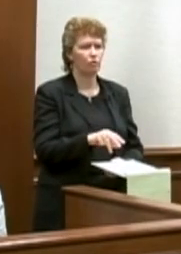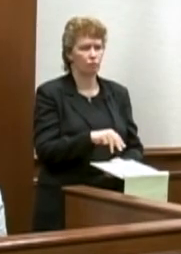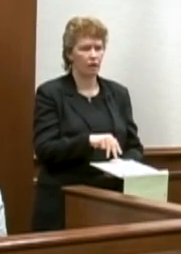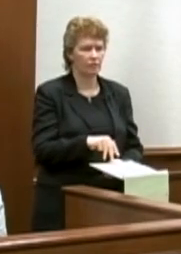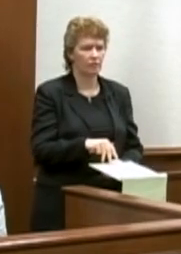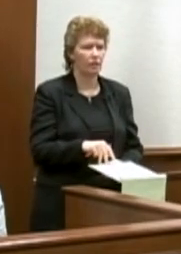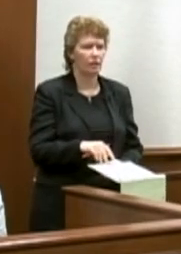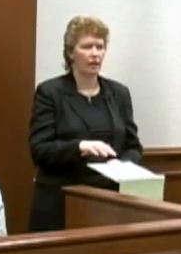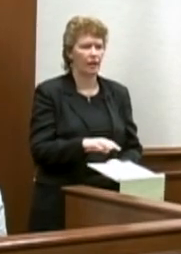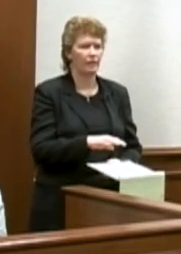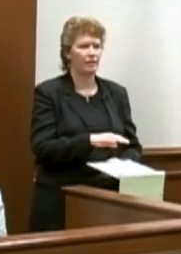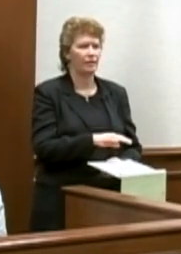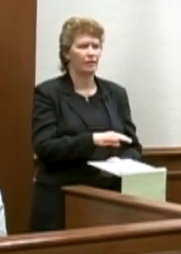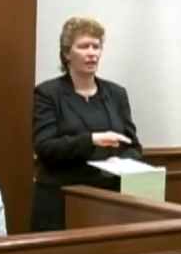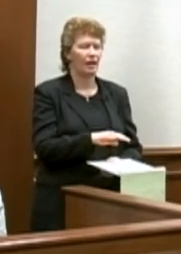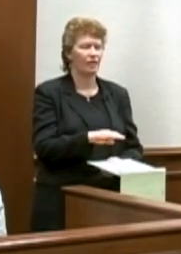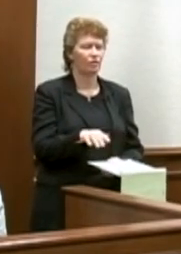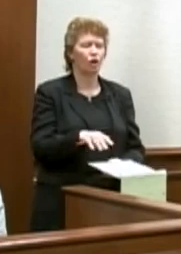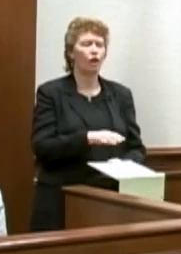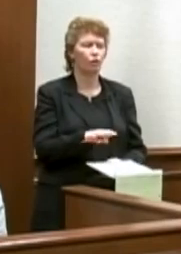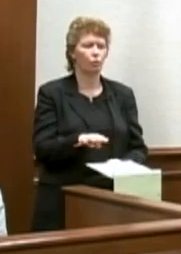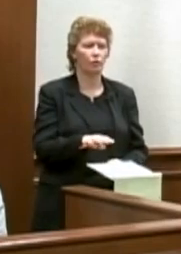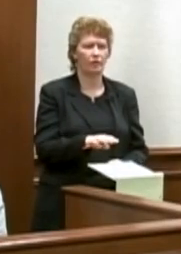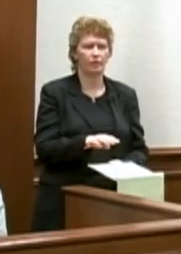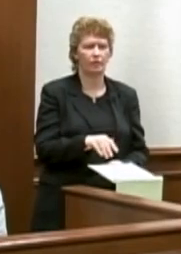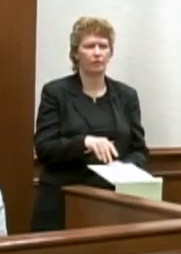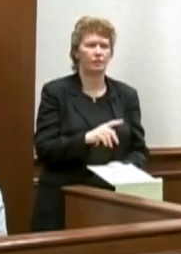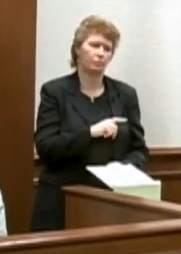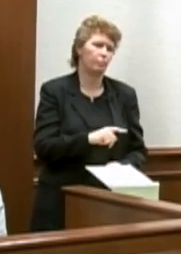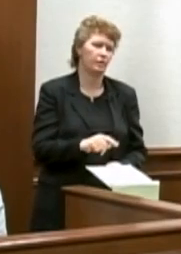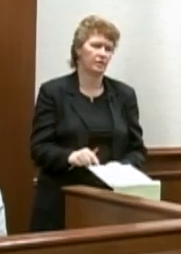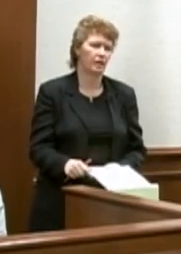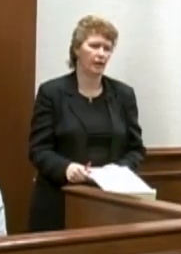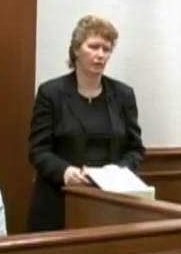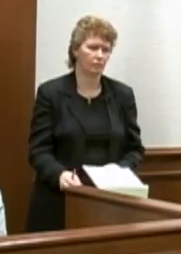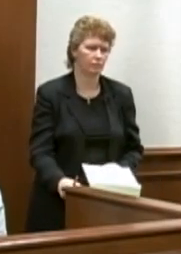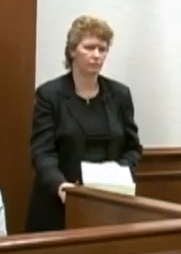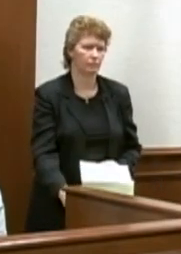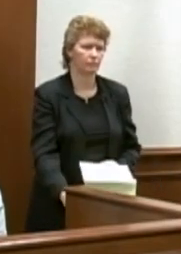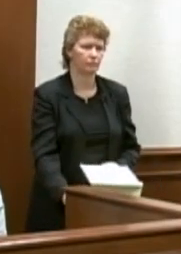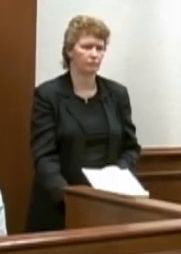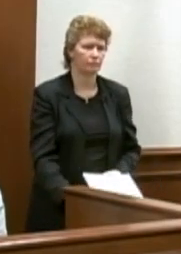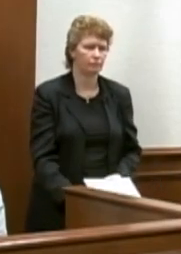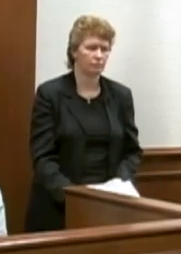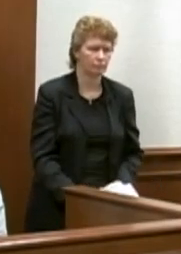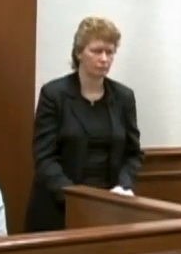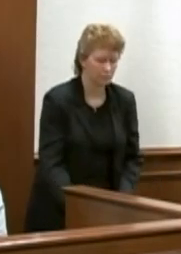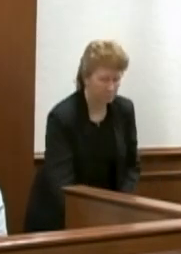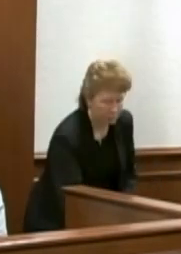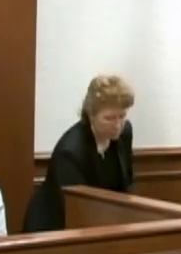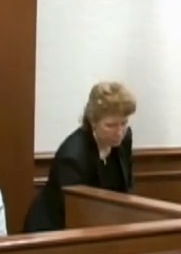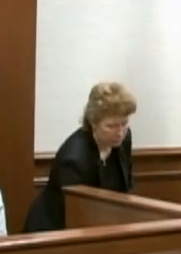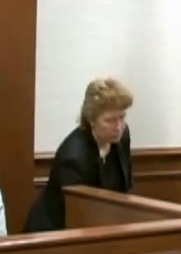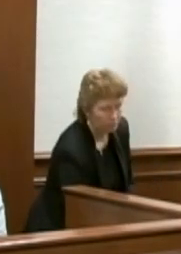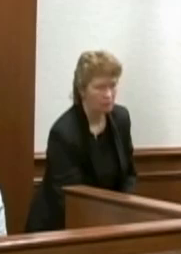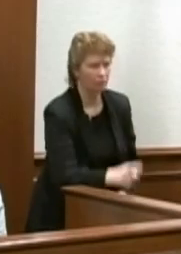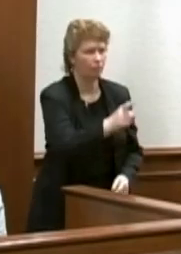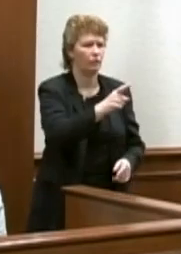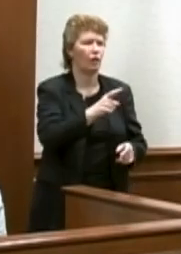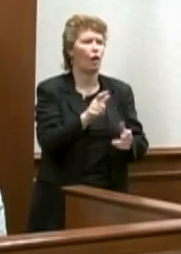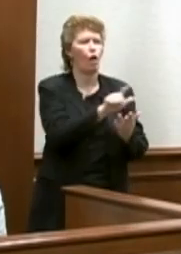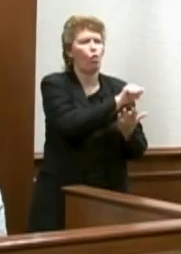Saddle restaurant, and I saw her with this guy. Objection, Your Honor. Personal